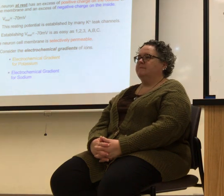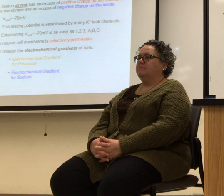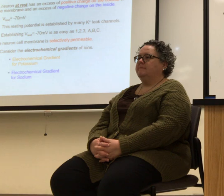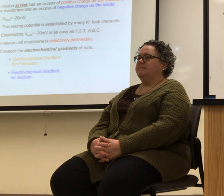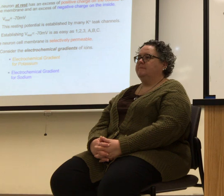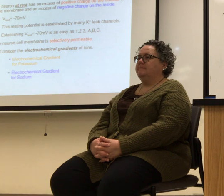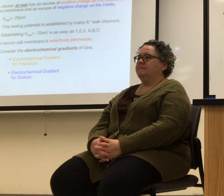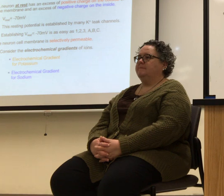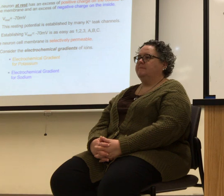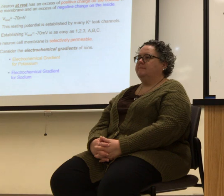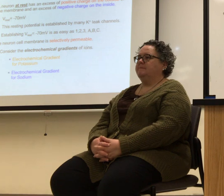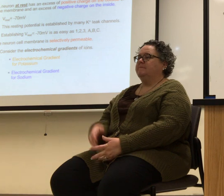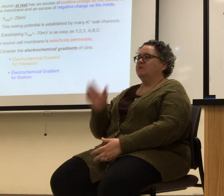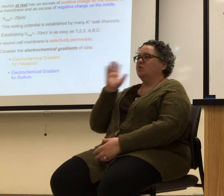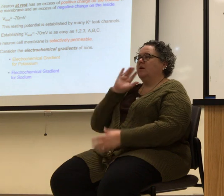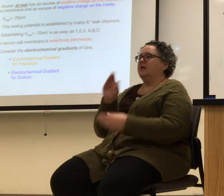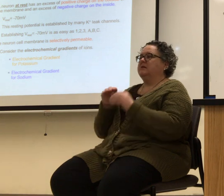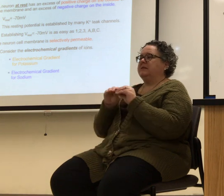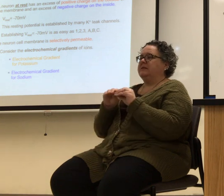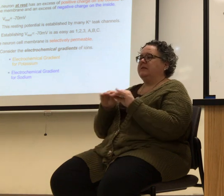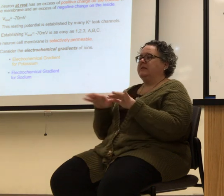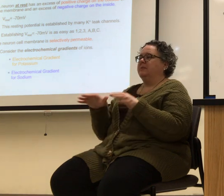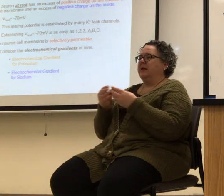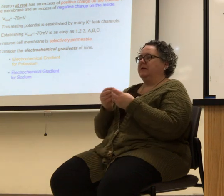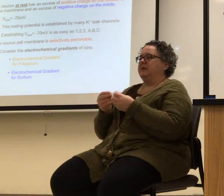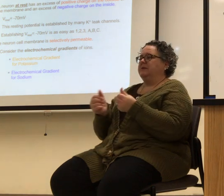it would dissipate ionic gradients